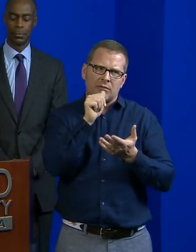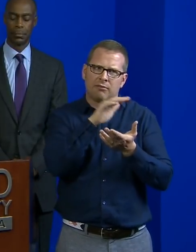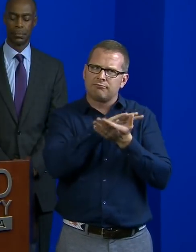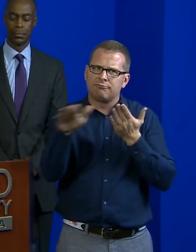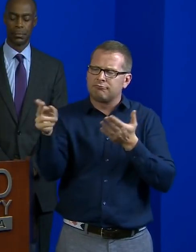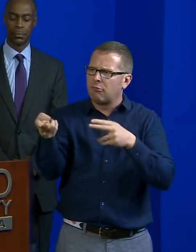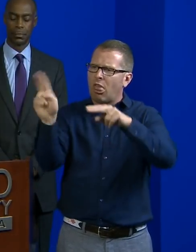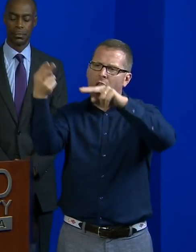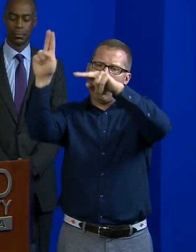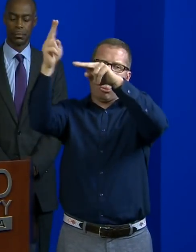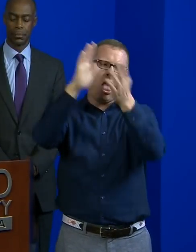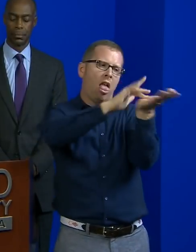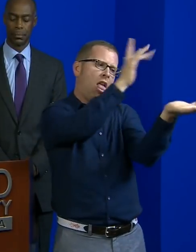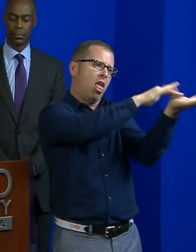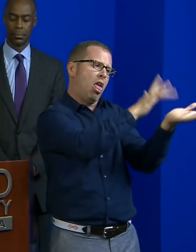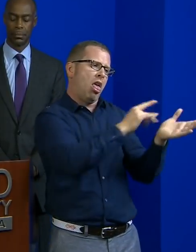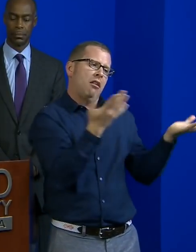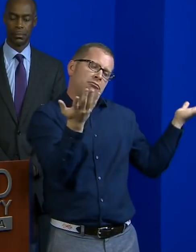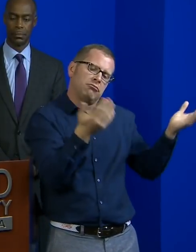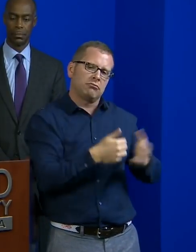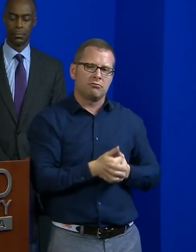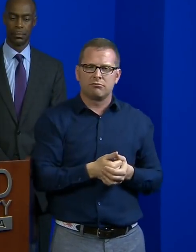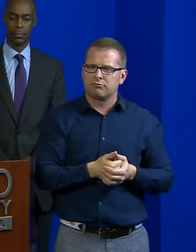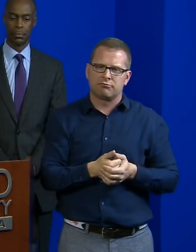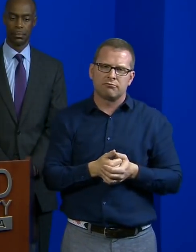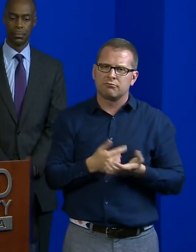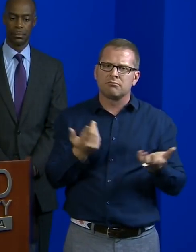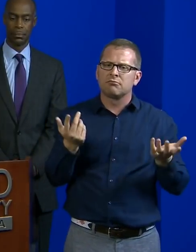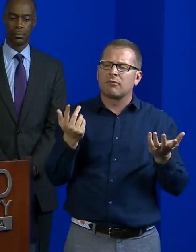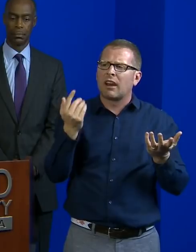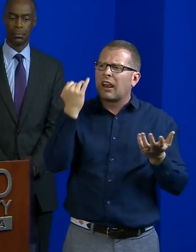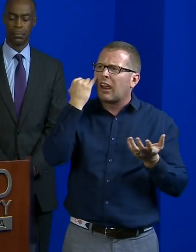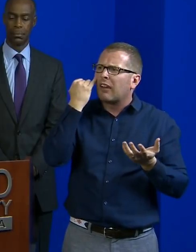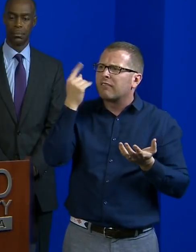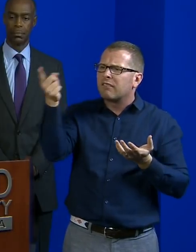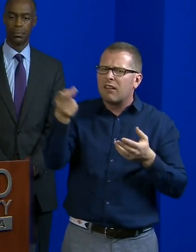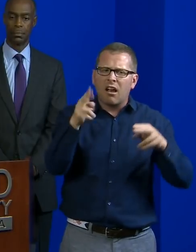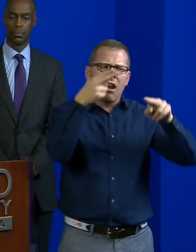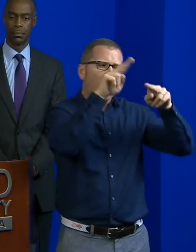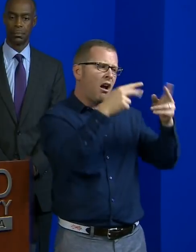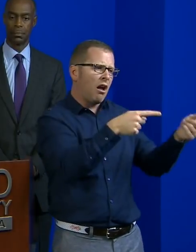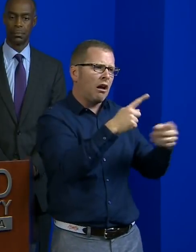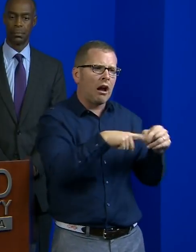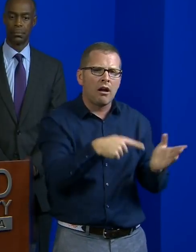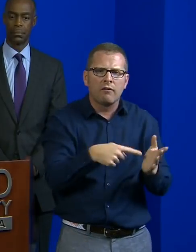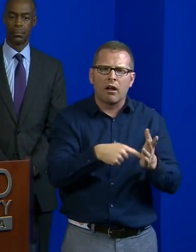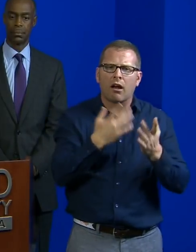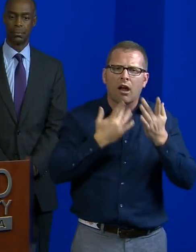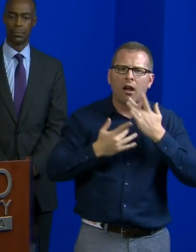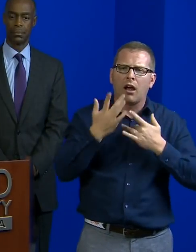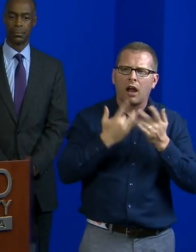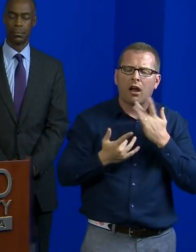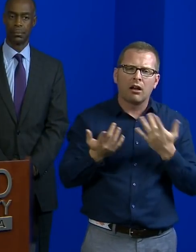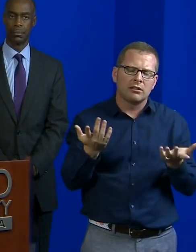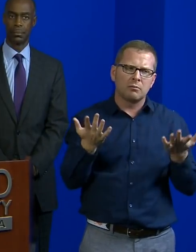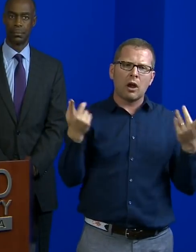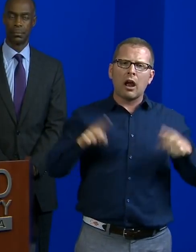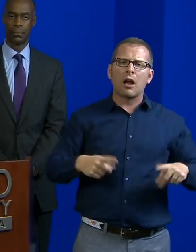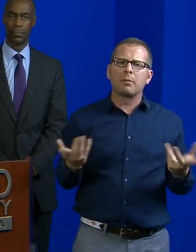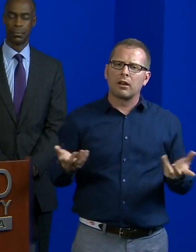happen. If you see anybody trying to price gouge, call this number, and it'll be repeated throughout the week.